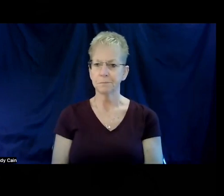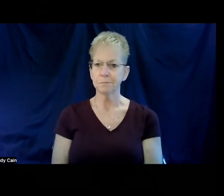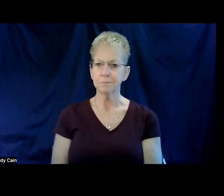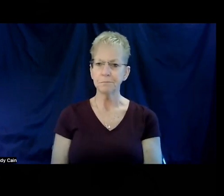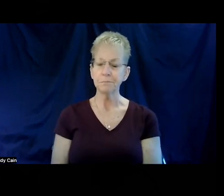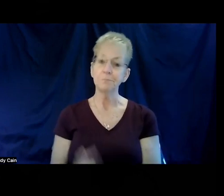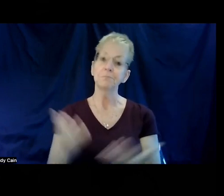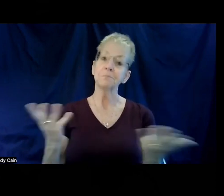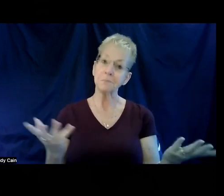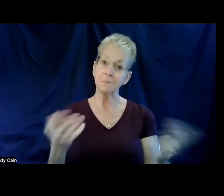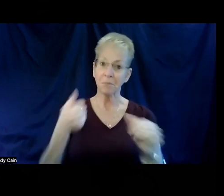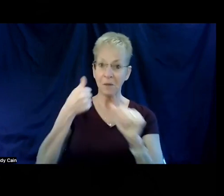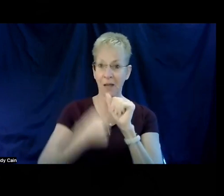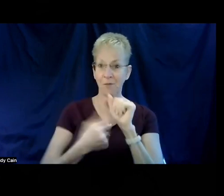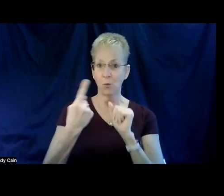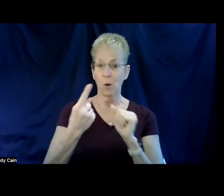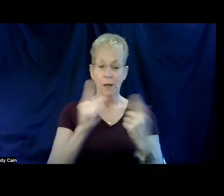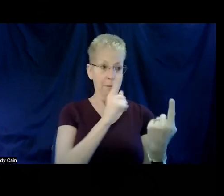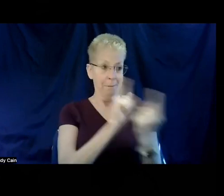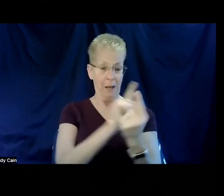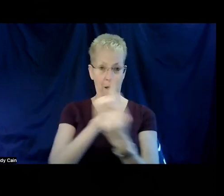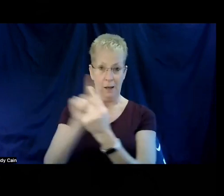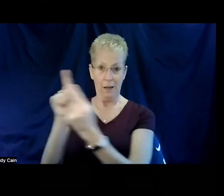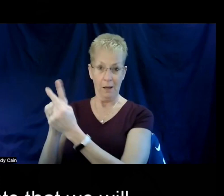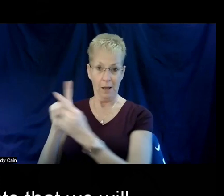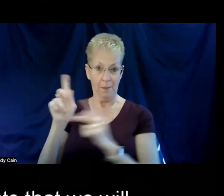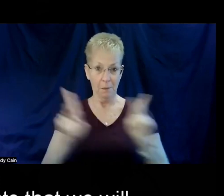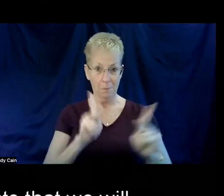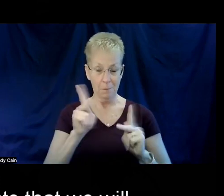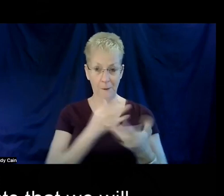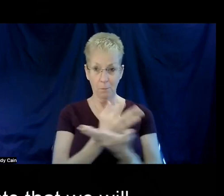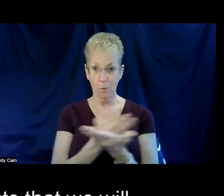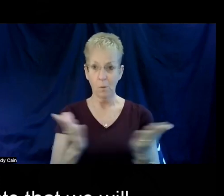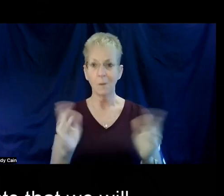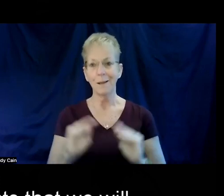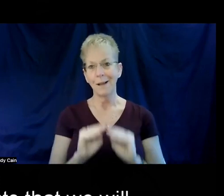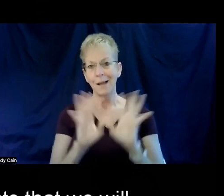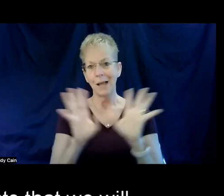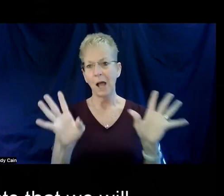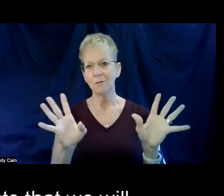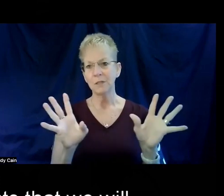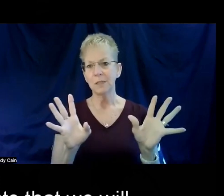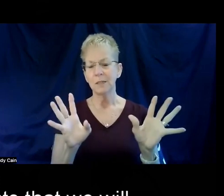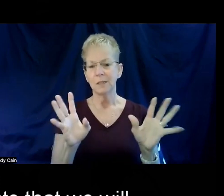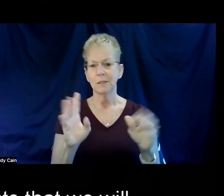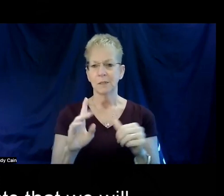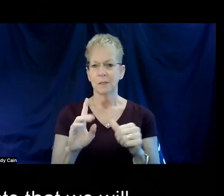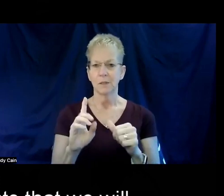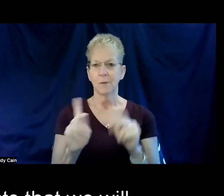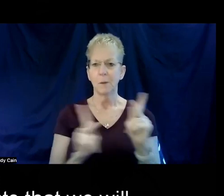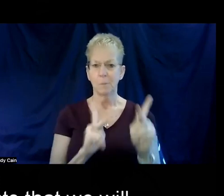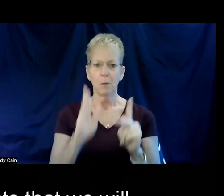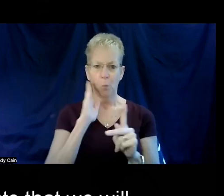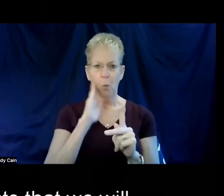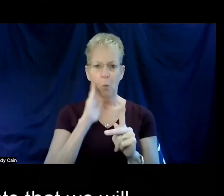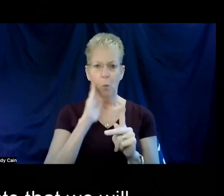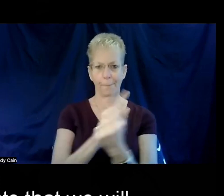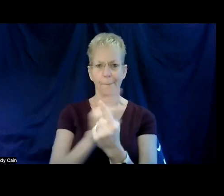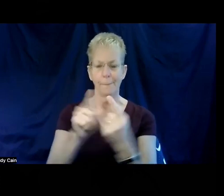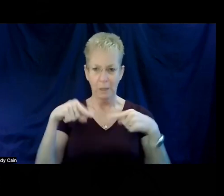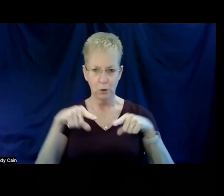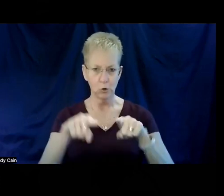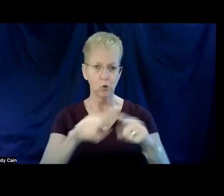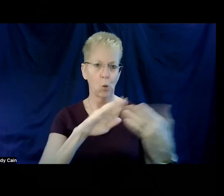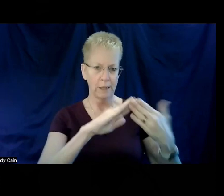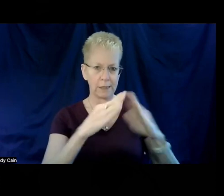So everybody you met there is obviously the suspects that we'll encounter later in the village, and